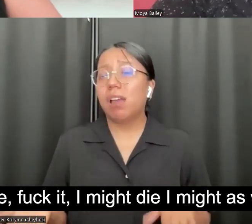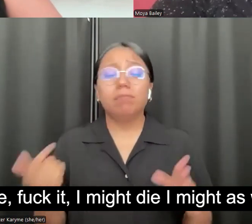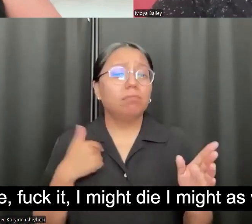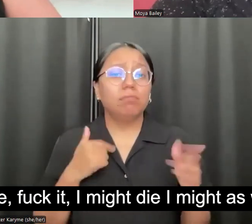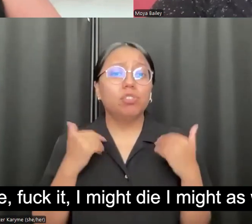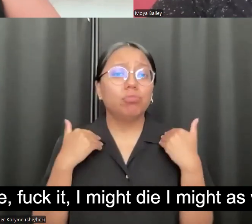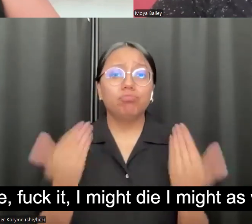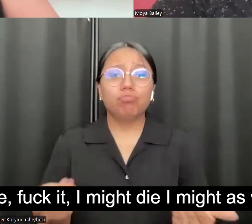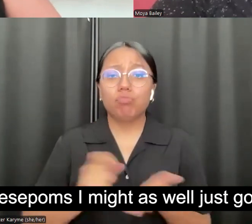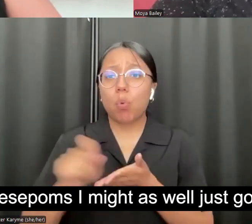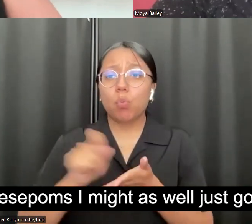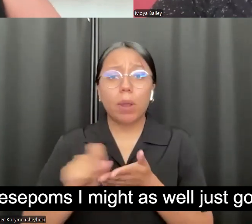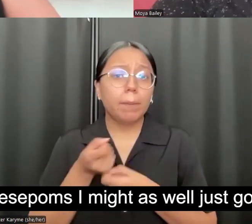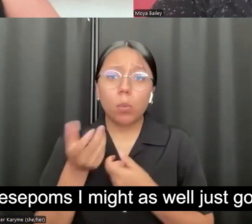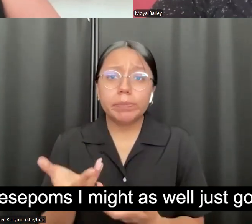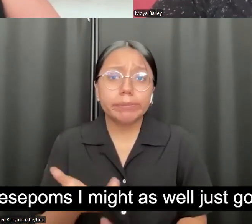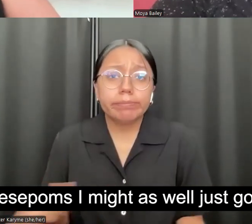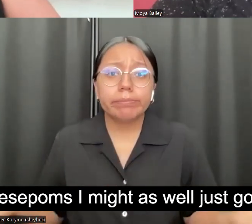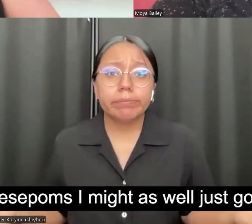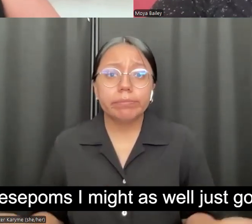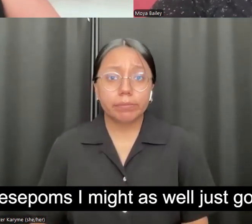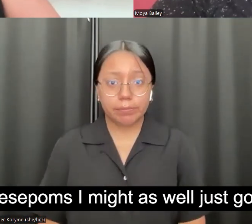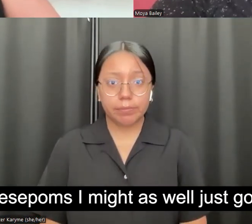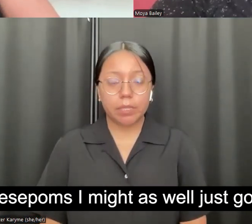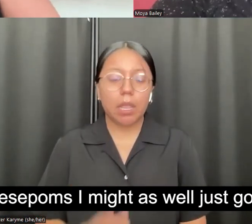as well. I mean, I was focused on survival,